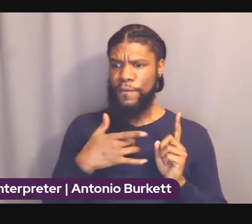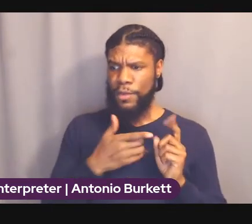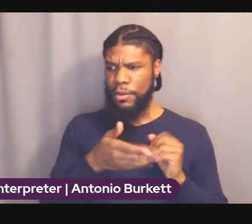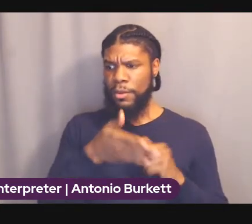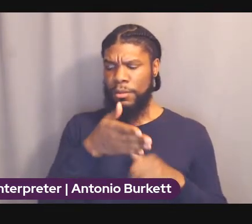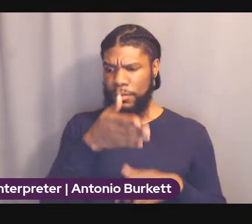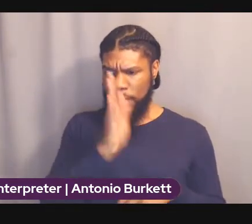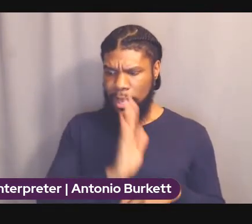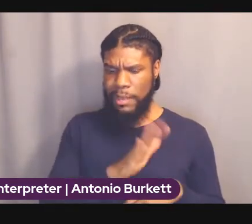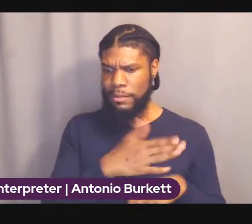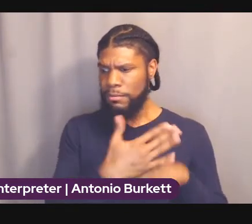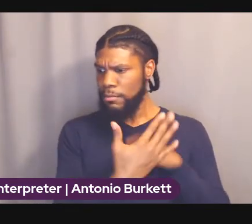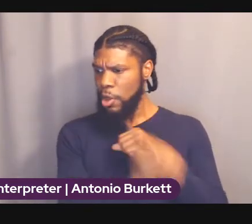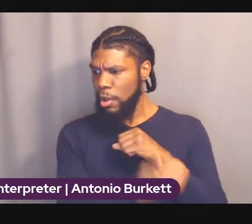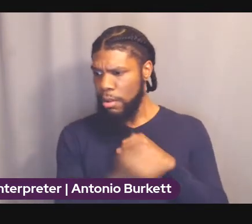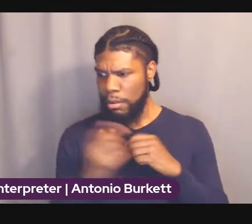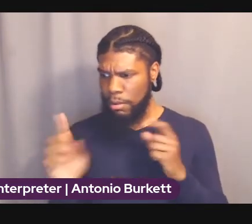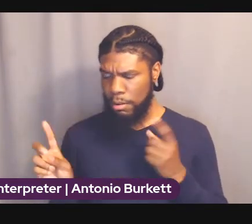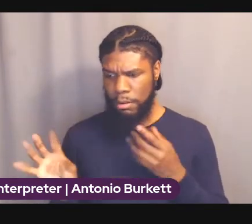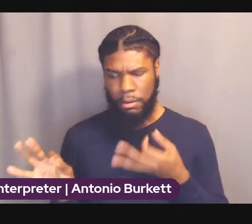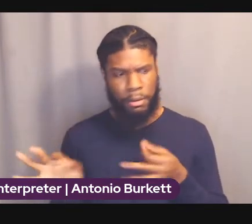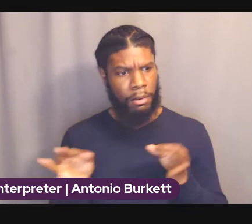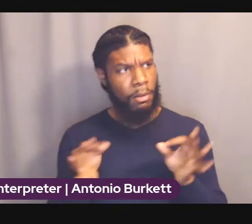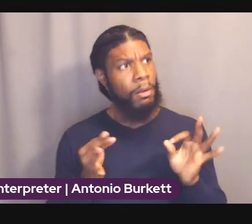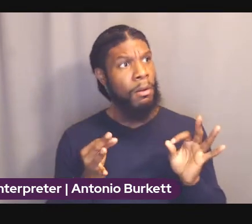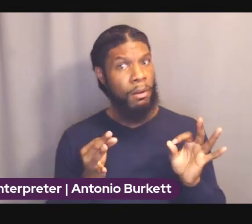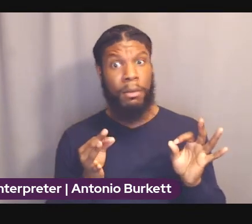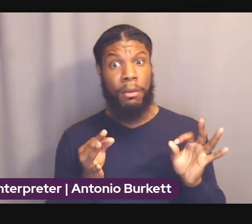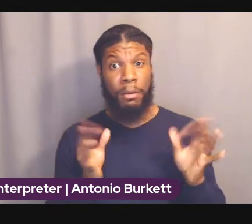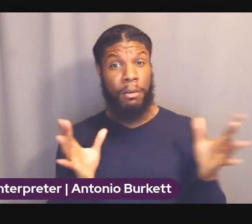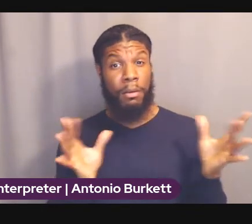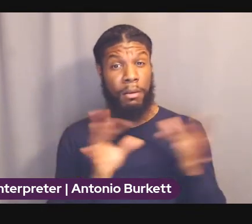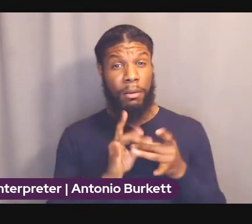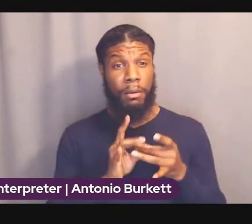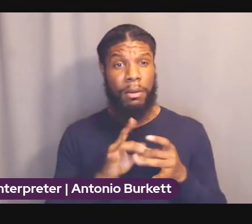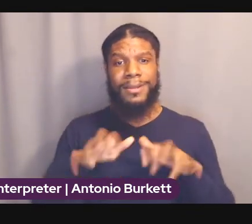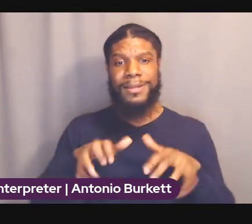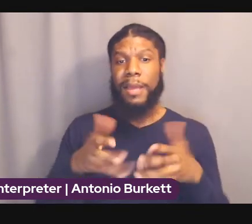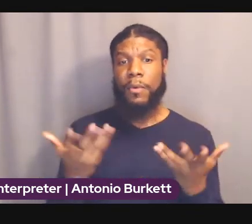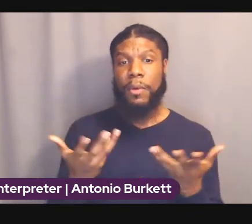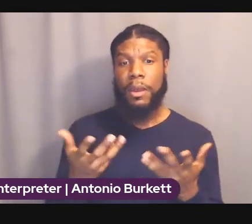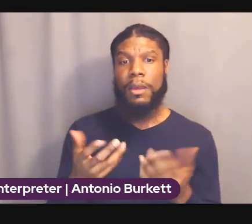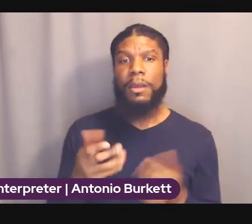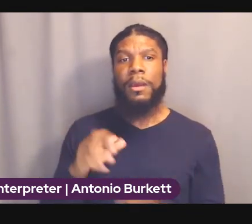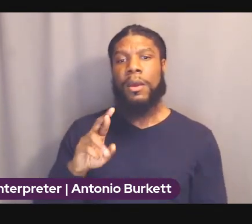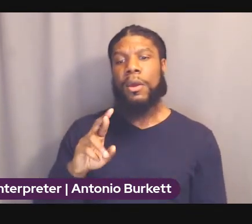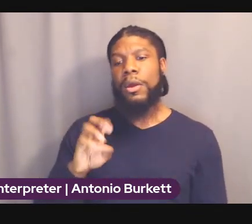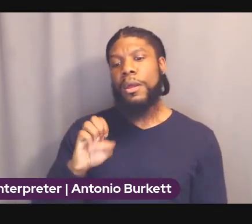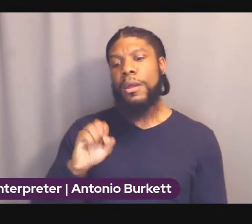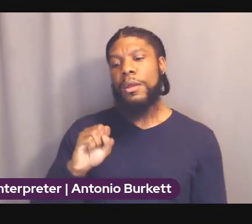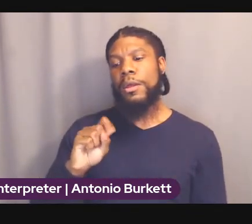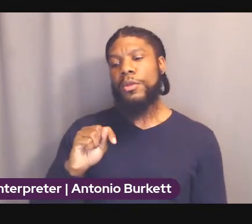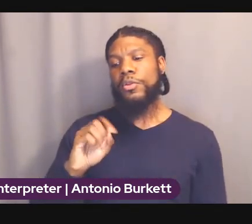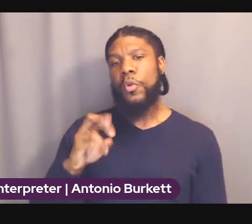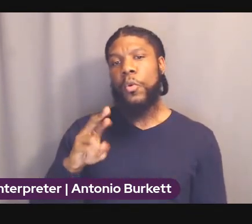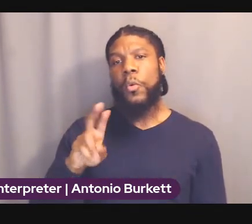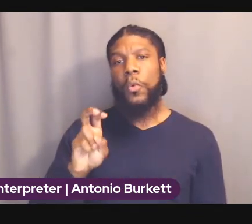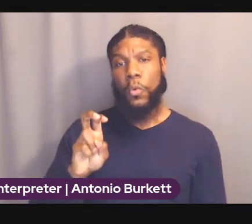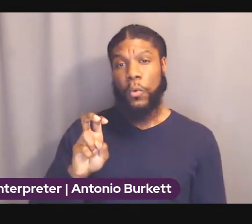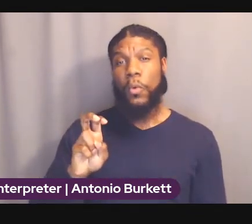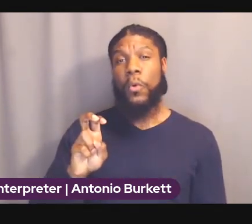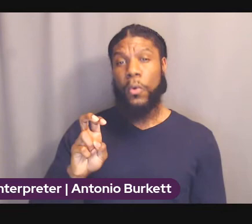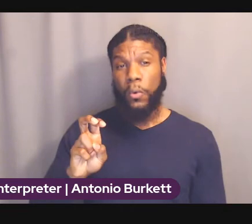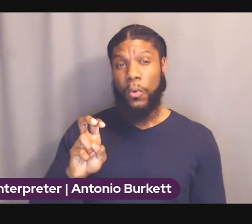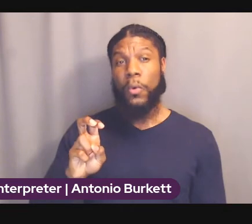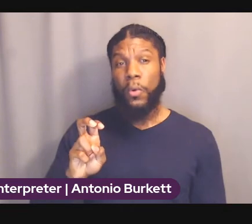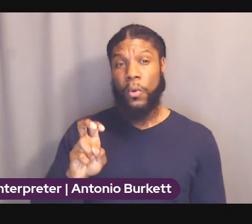God calling you to come back, then simply type restore in the chat. Type restore in the chat,